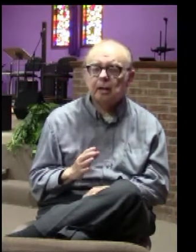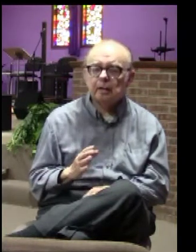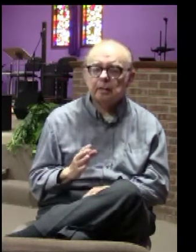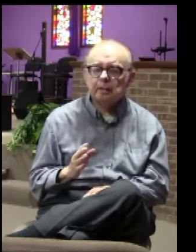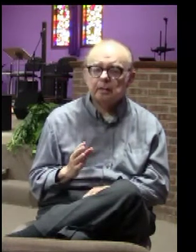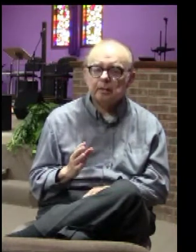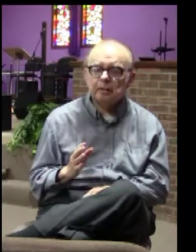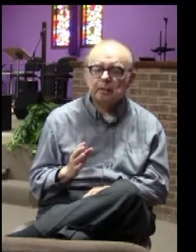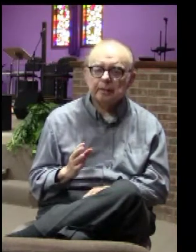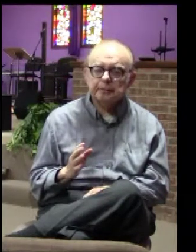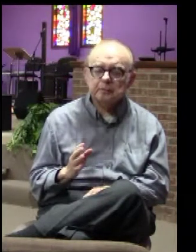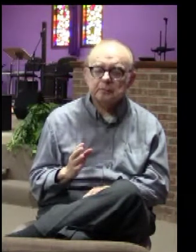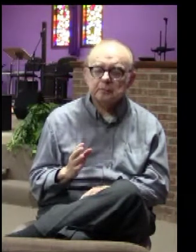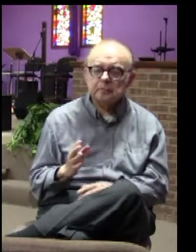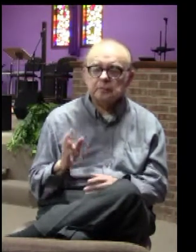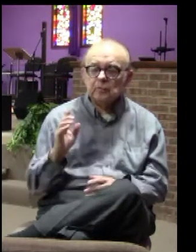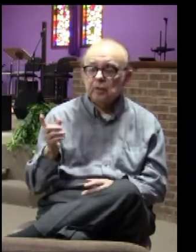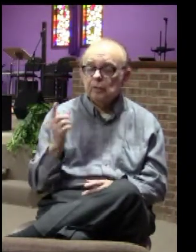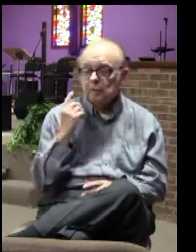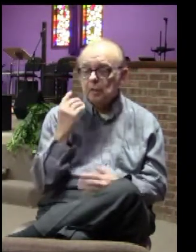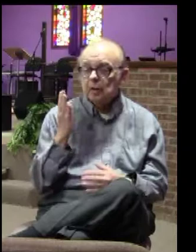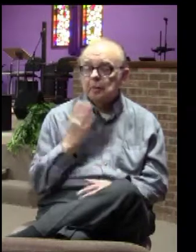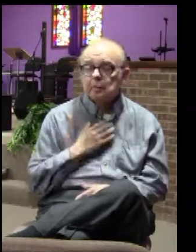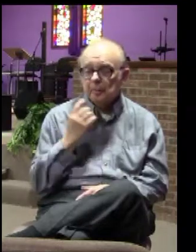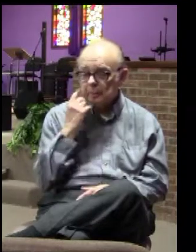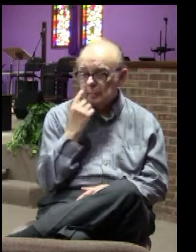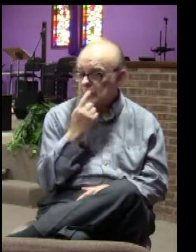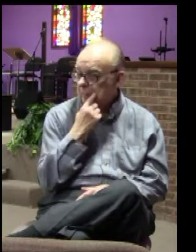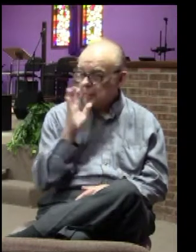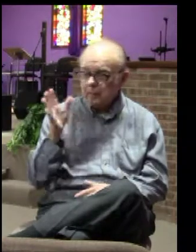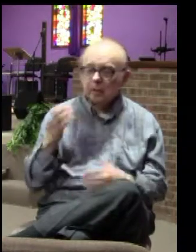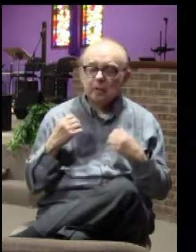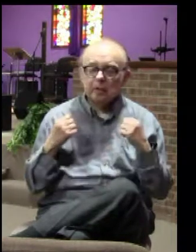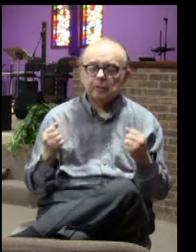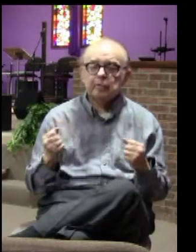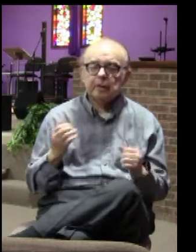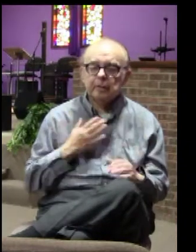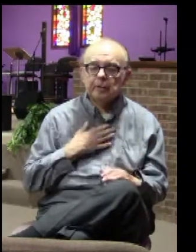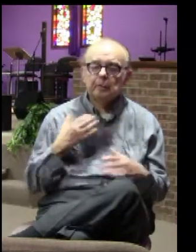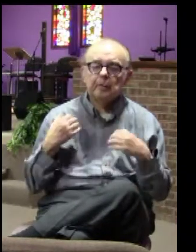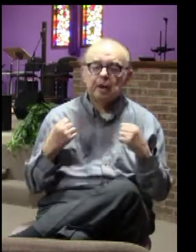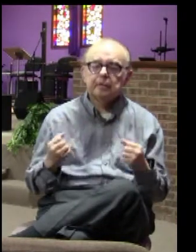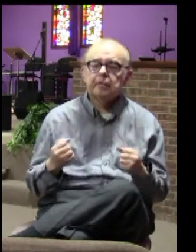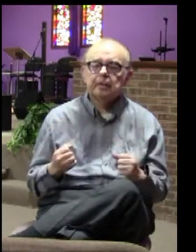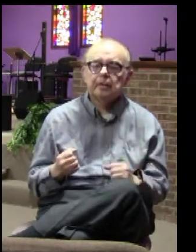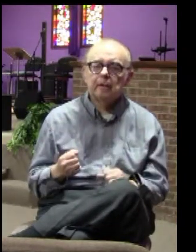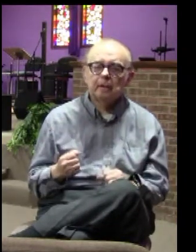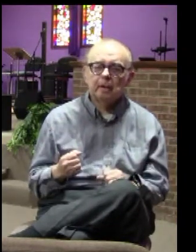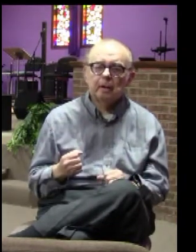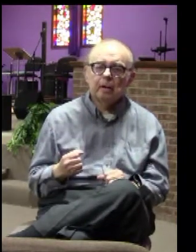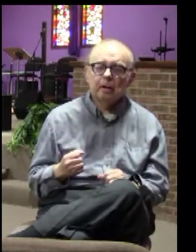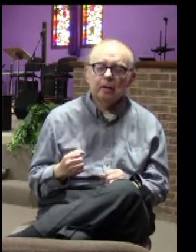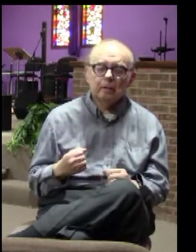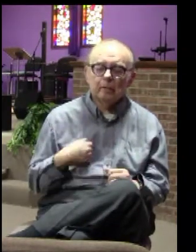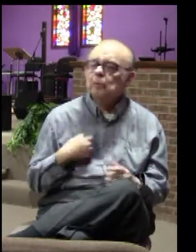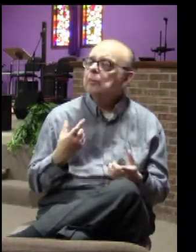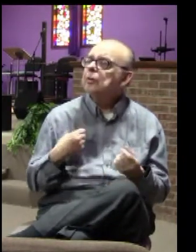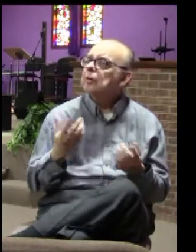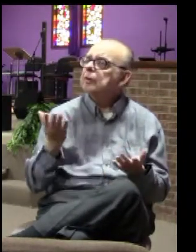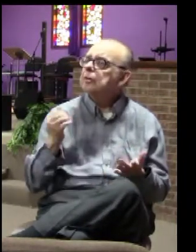your eyes are my eyes. Your strength is my strength. What would you have me to